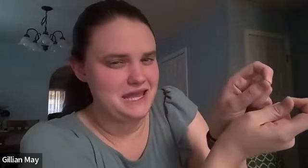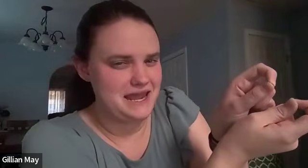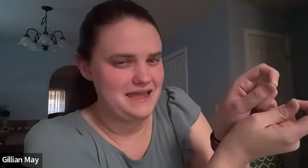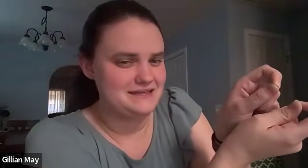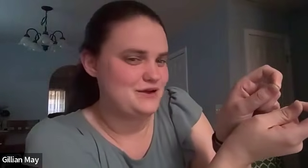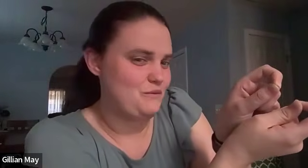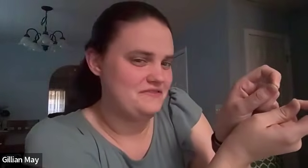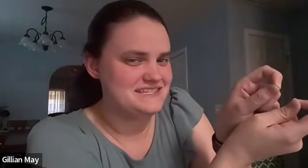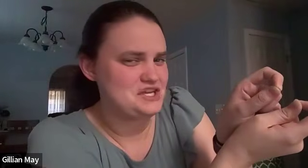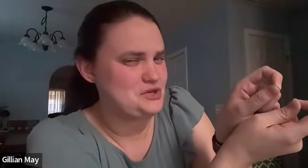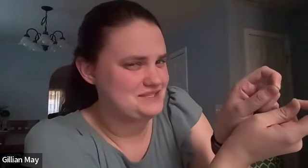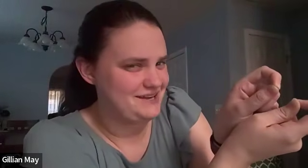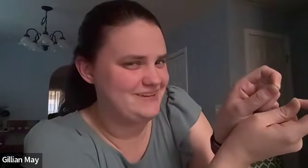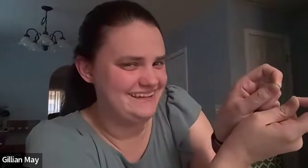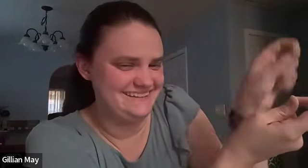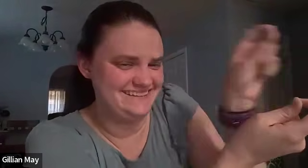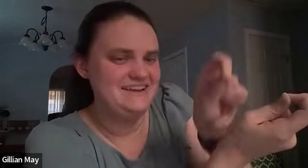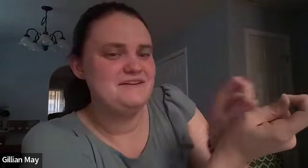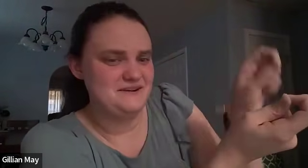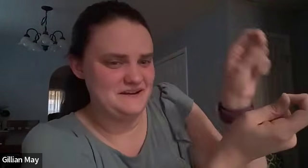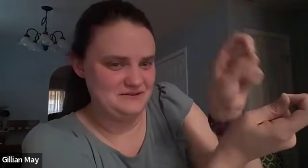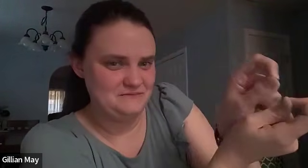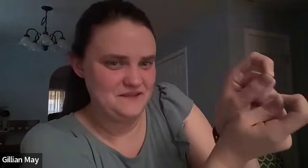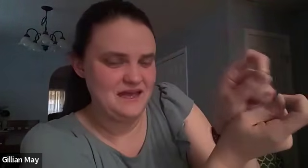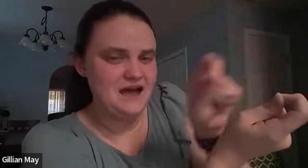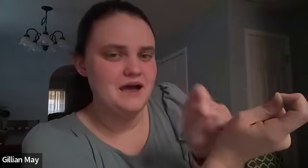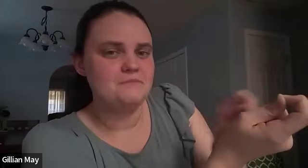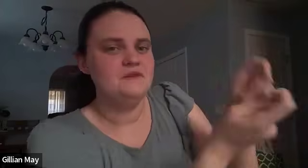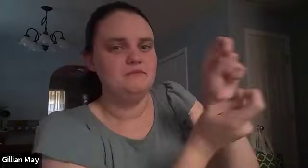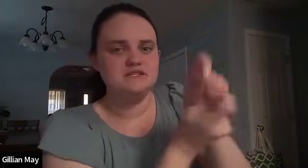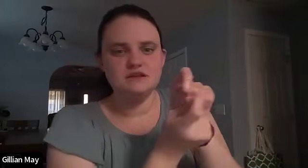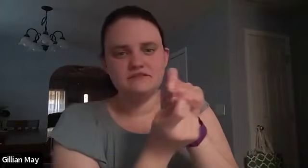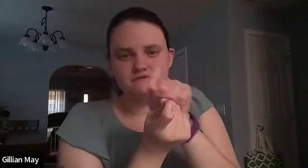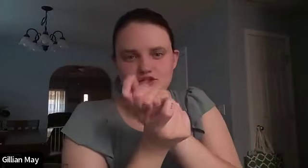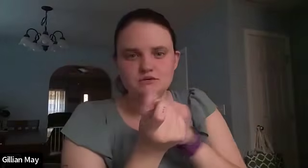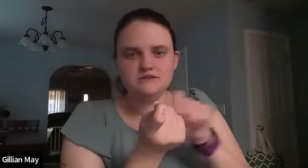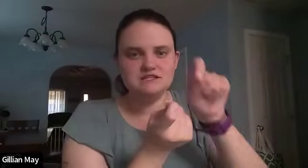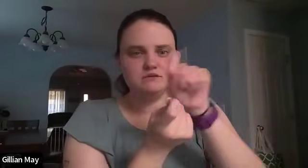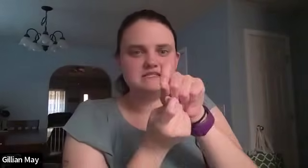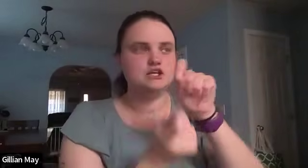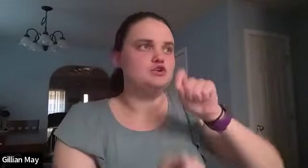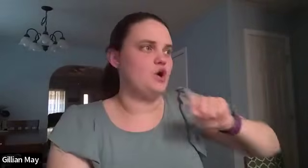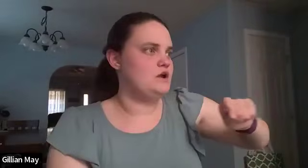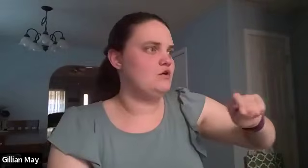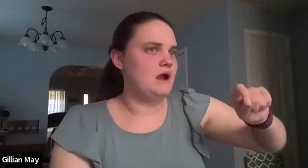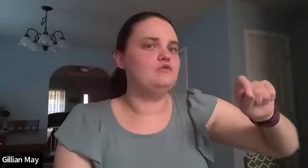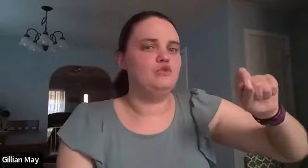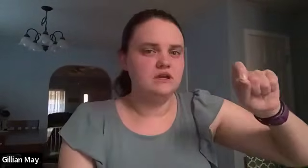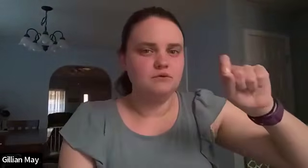an ASL one. This is a new sign. Very new. But so like the visual, this one is like you're going around looking for